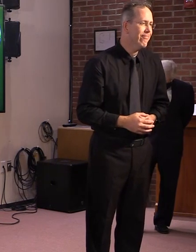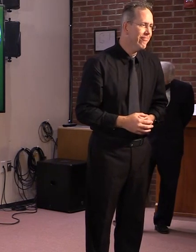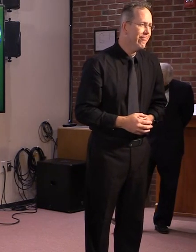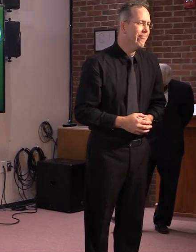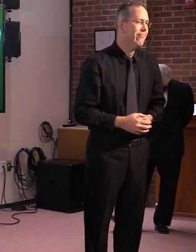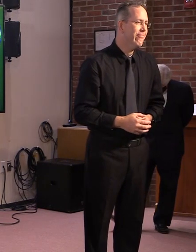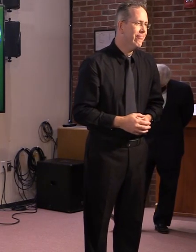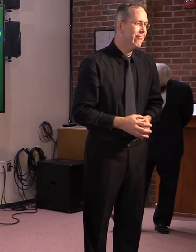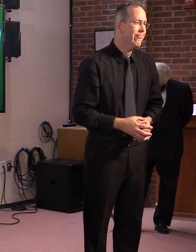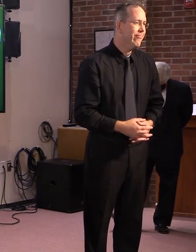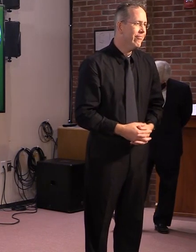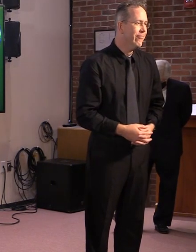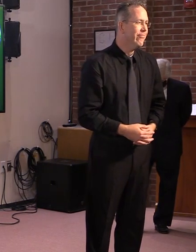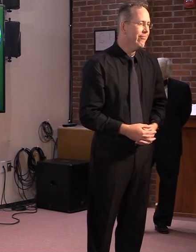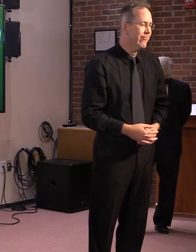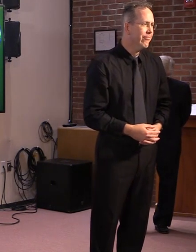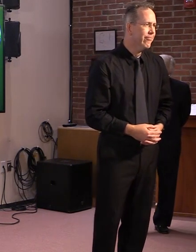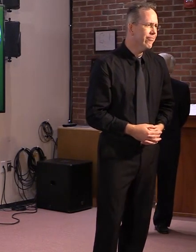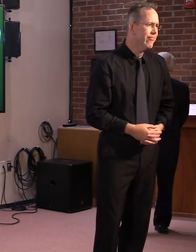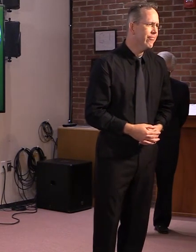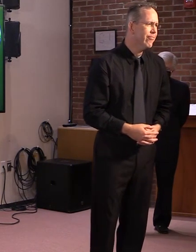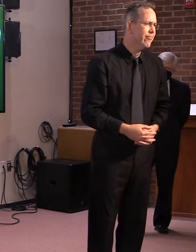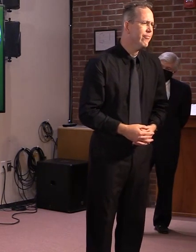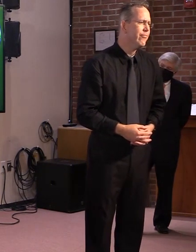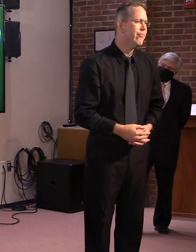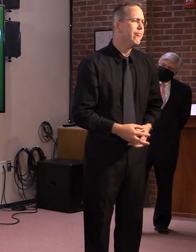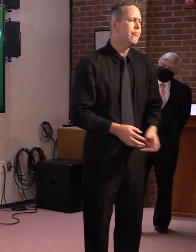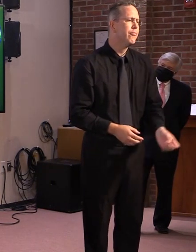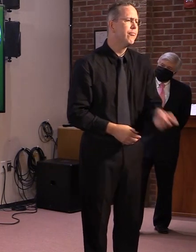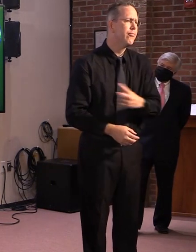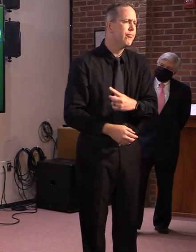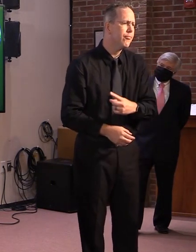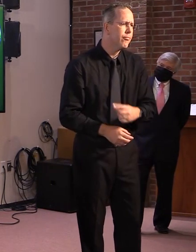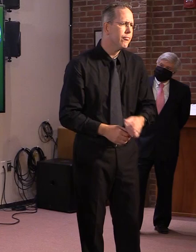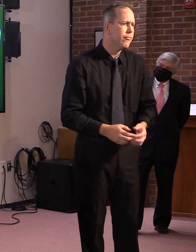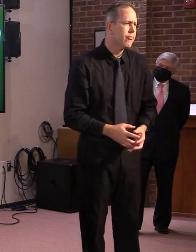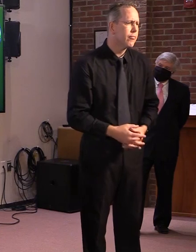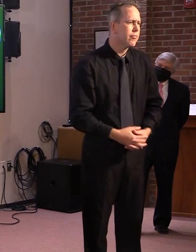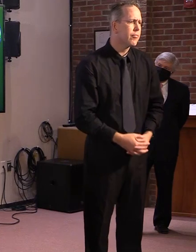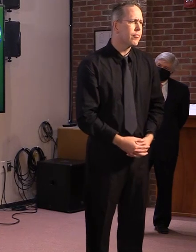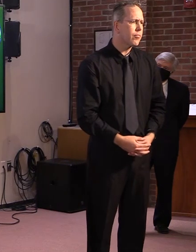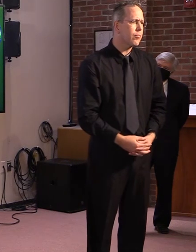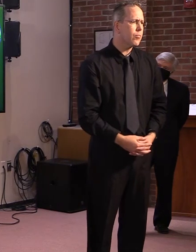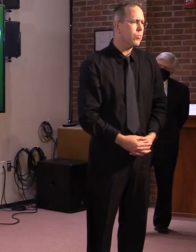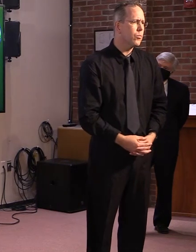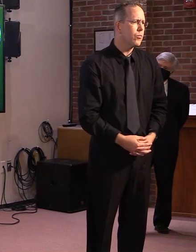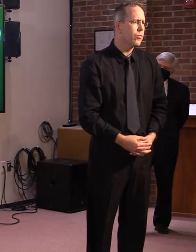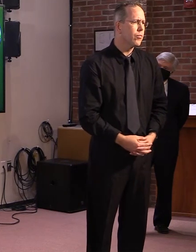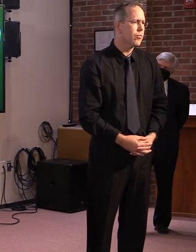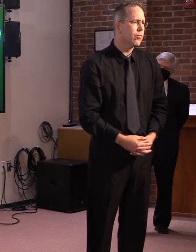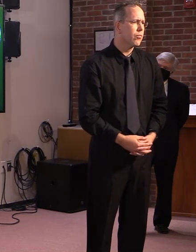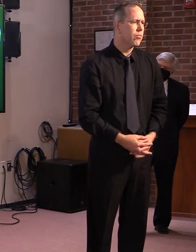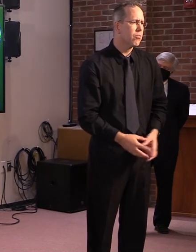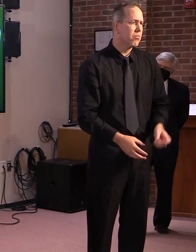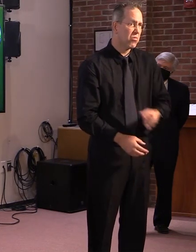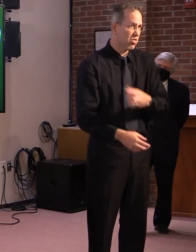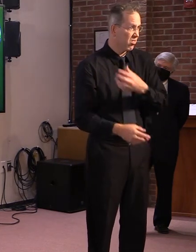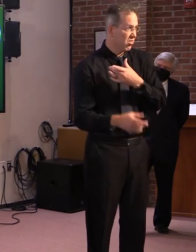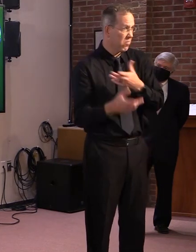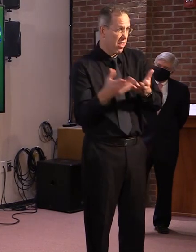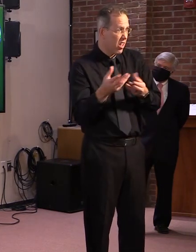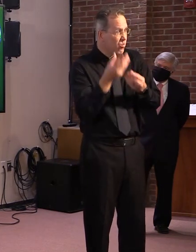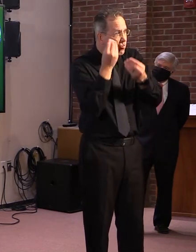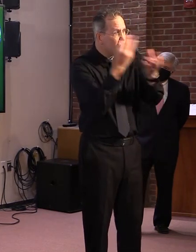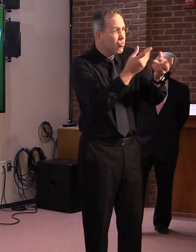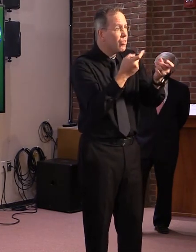to pump the brakes a little bit on their bookings and filling ski passes and all that. Well, sir, I would think